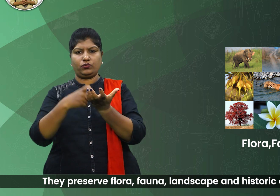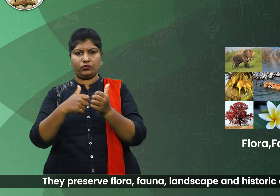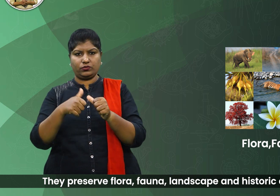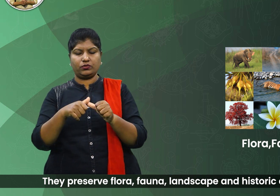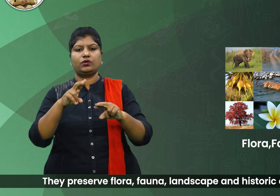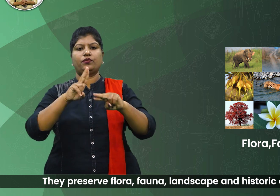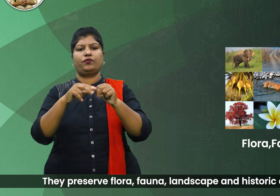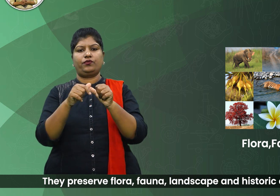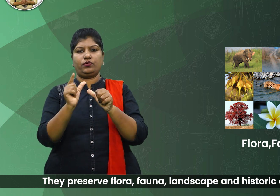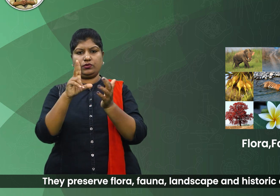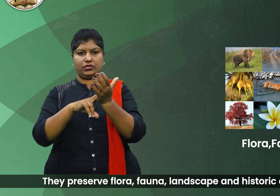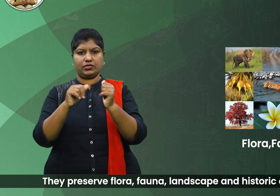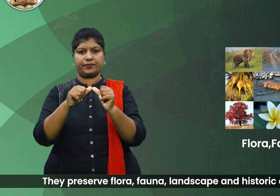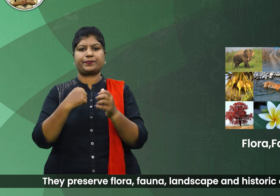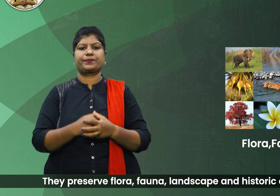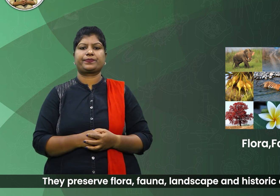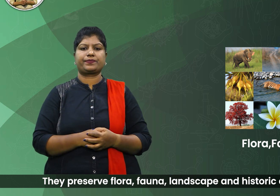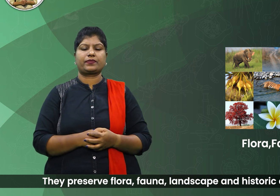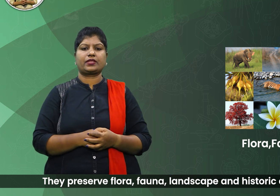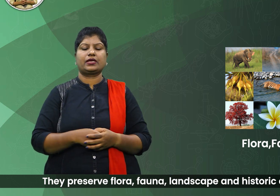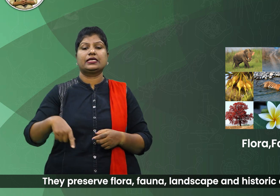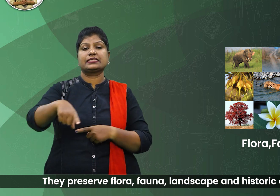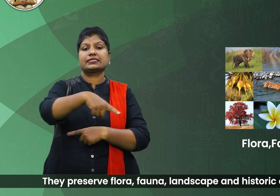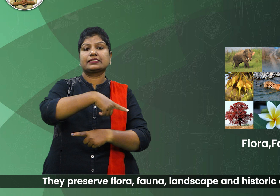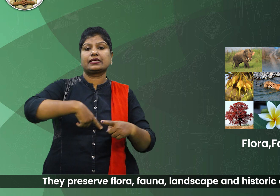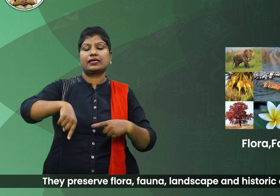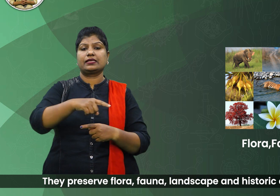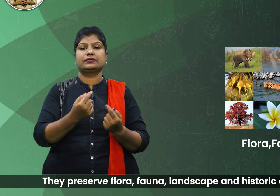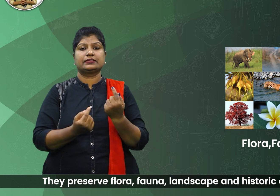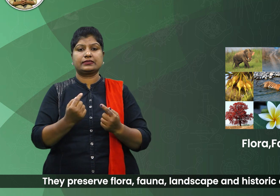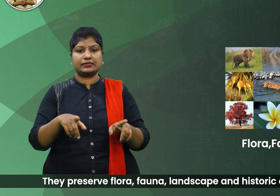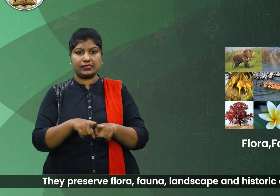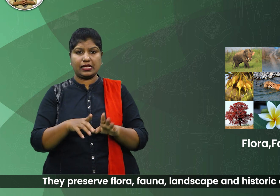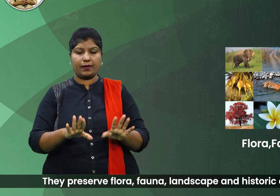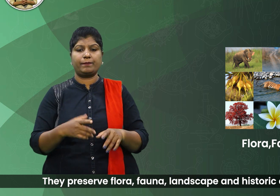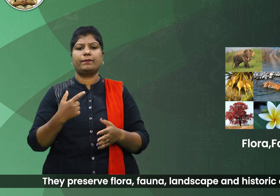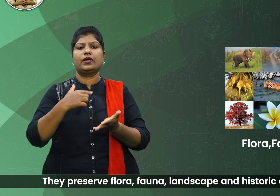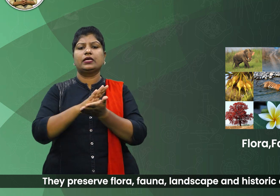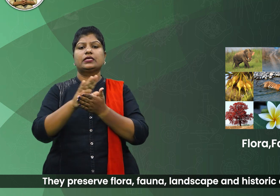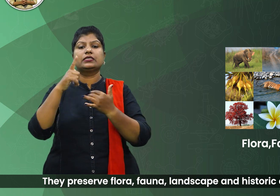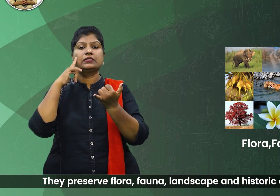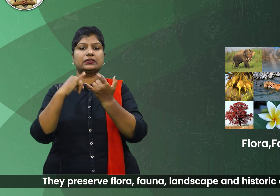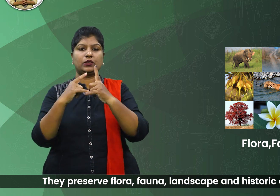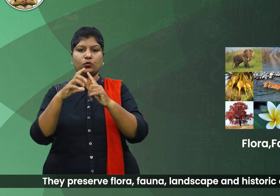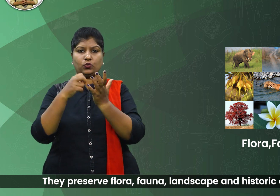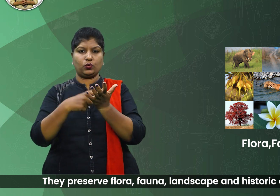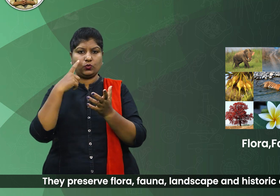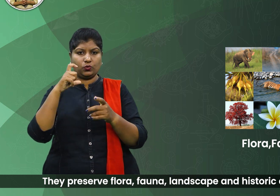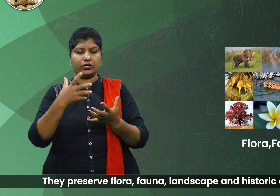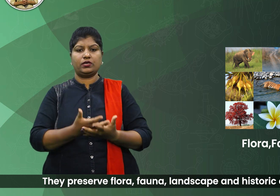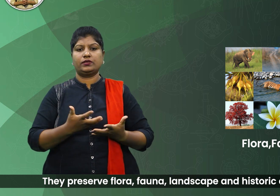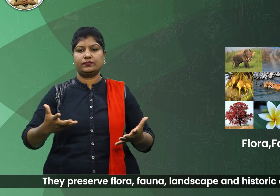fauna, landscape and historic objects of an area.